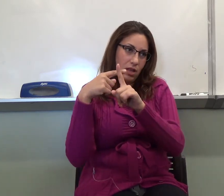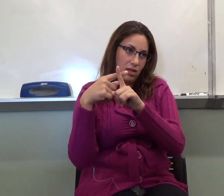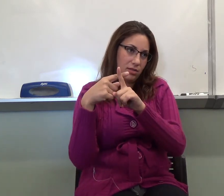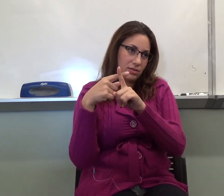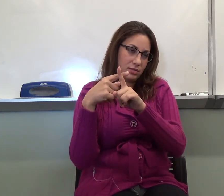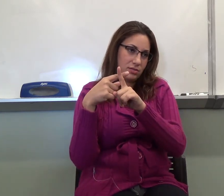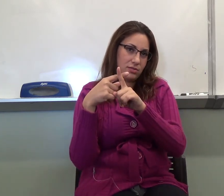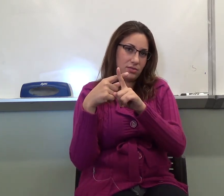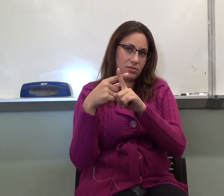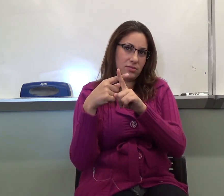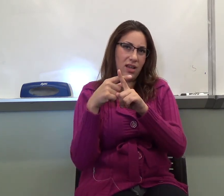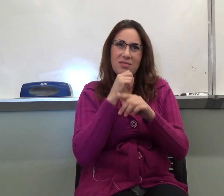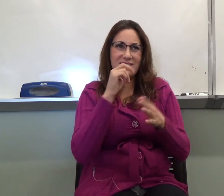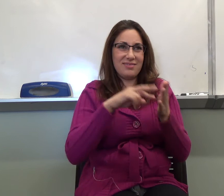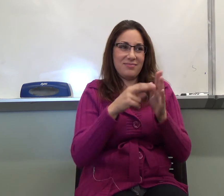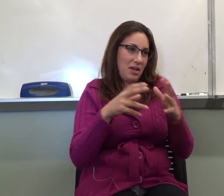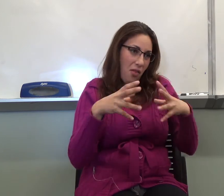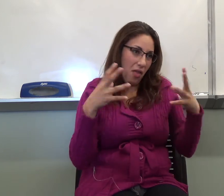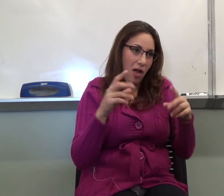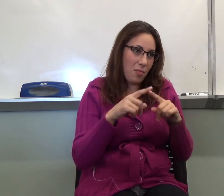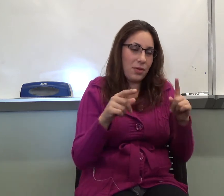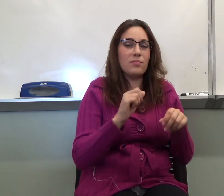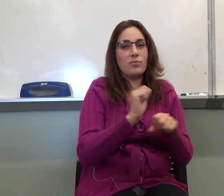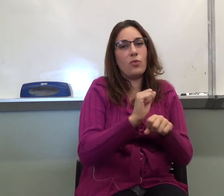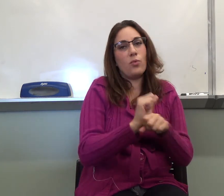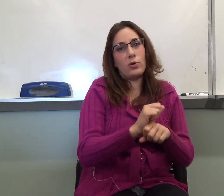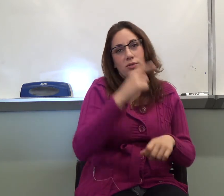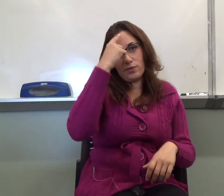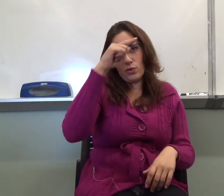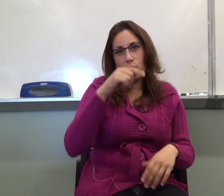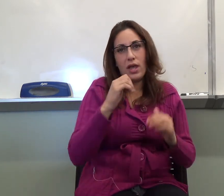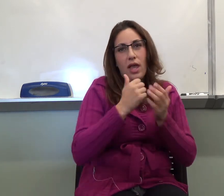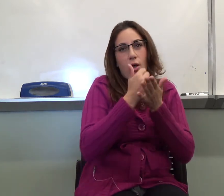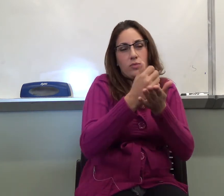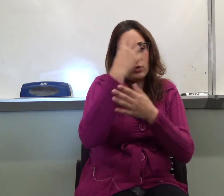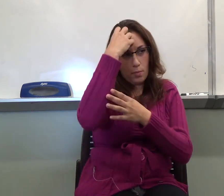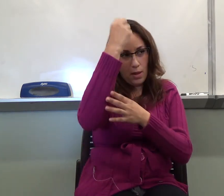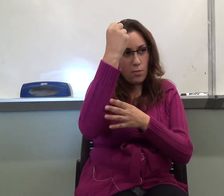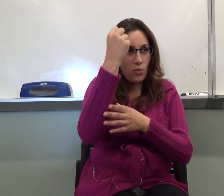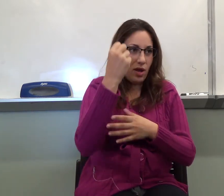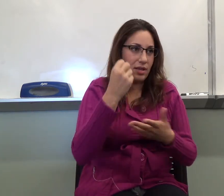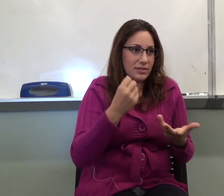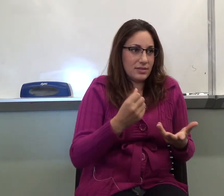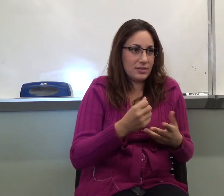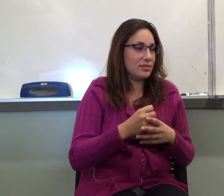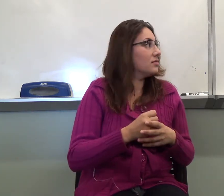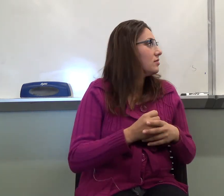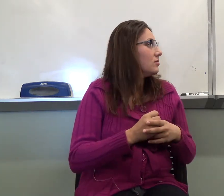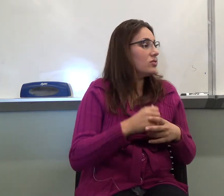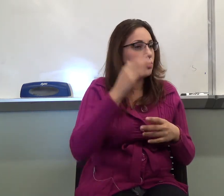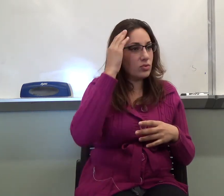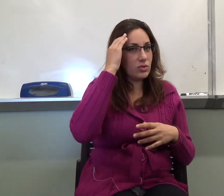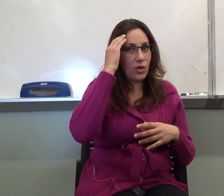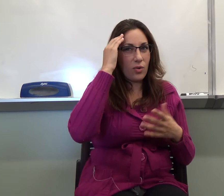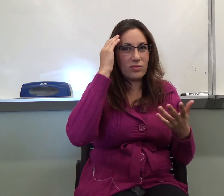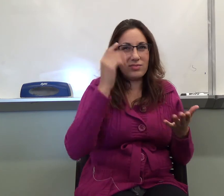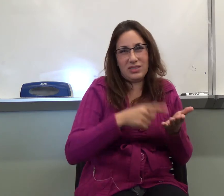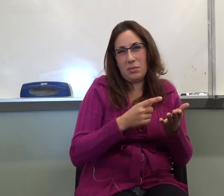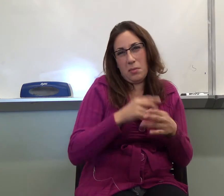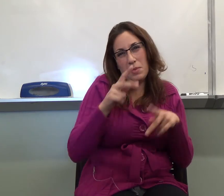Doesn't mean much, but it does work. It is a memory tool, so you won't make the mistake. And that second sign is always the problem. All right, now let's